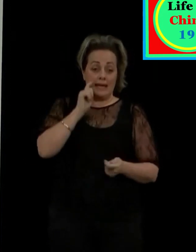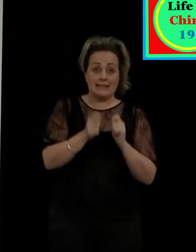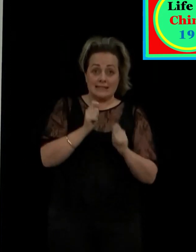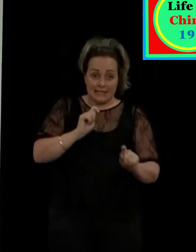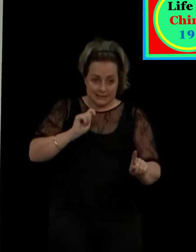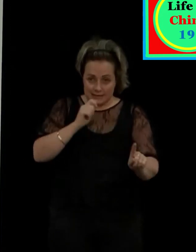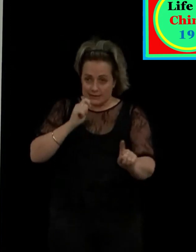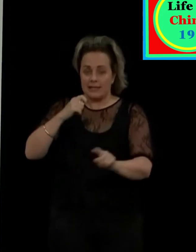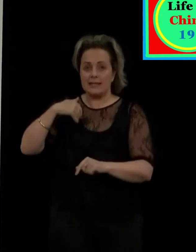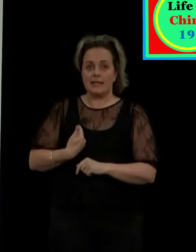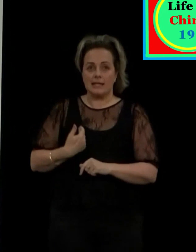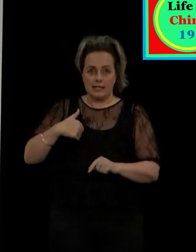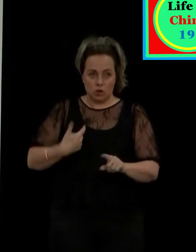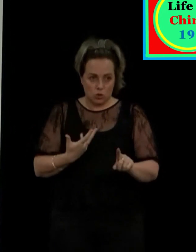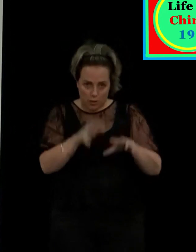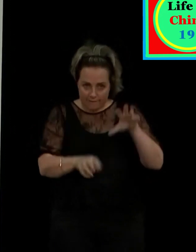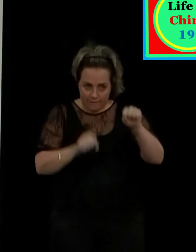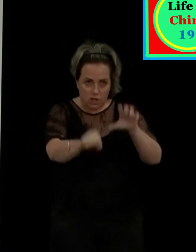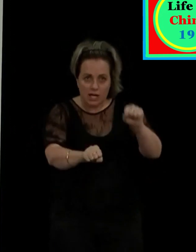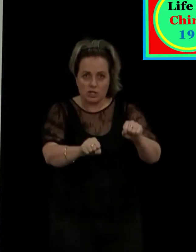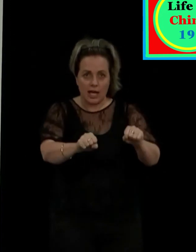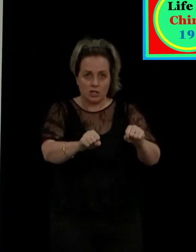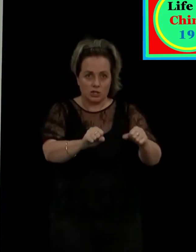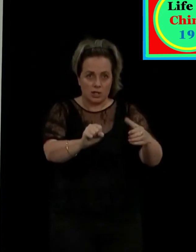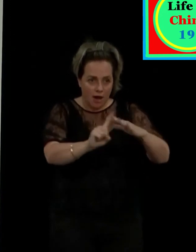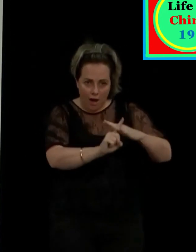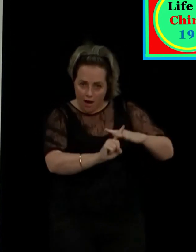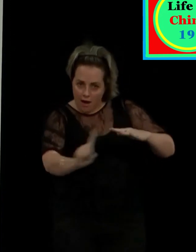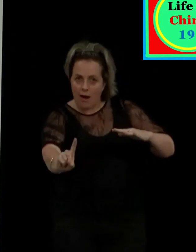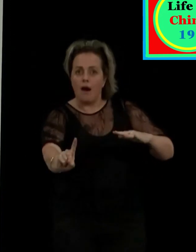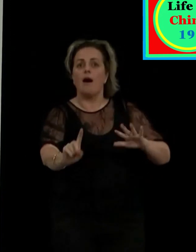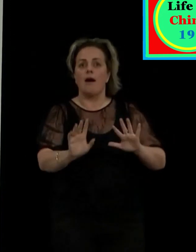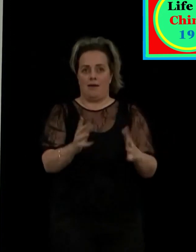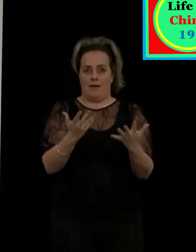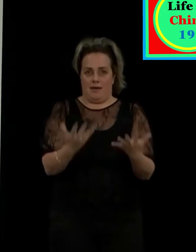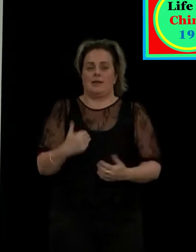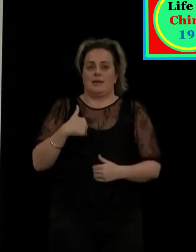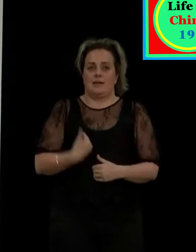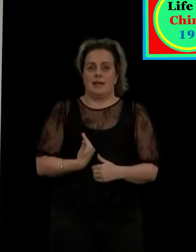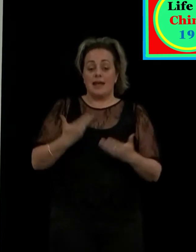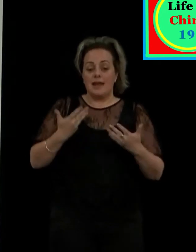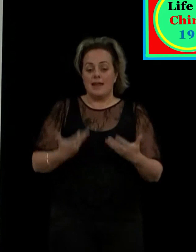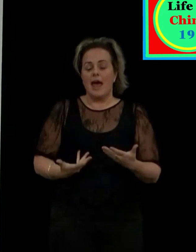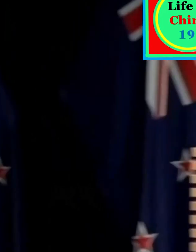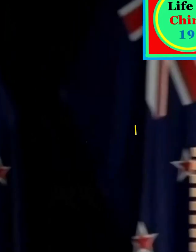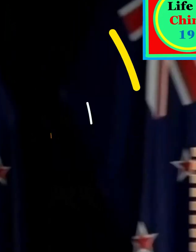cases. We need to isolate them and actively control any outbreak now and in the